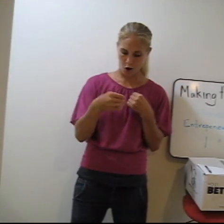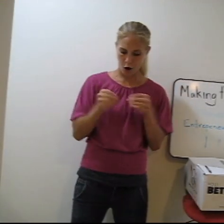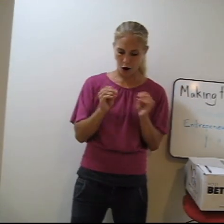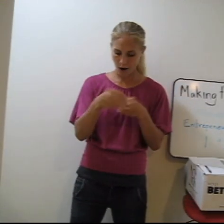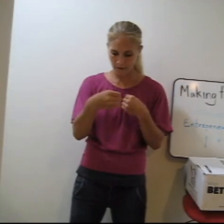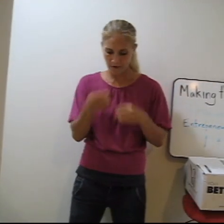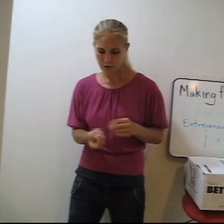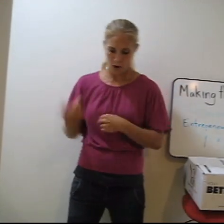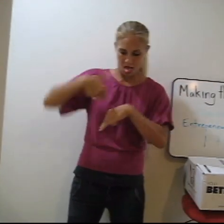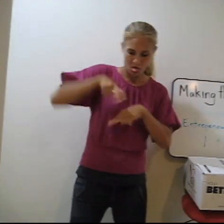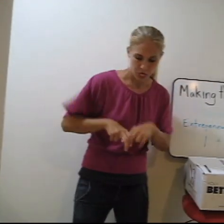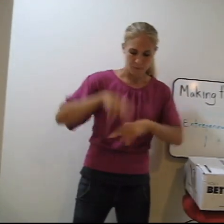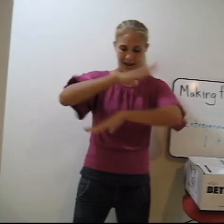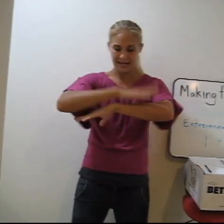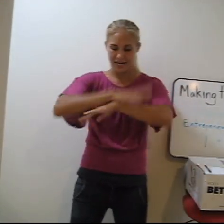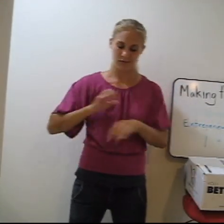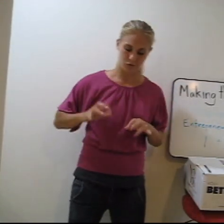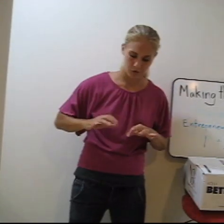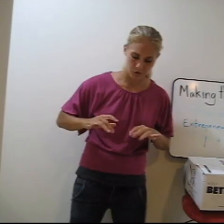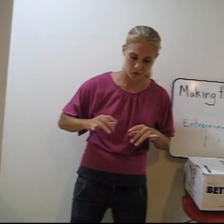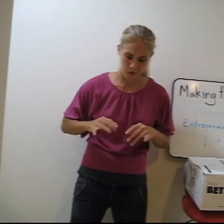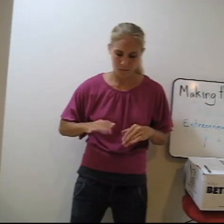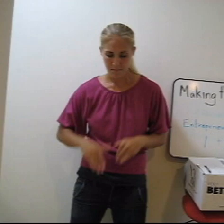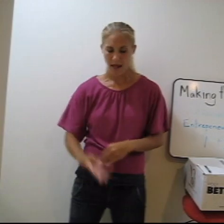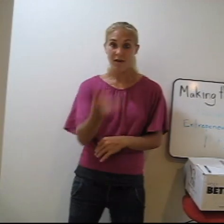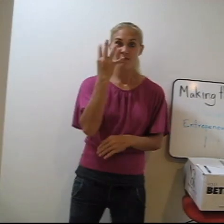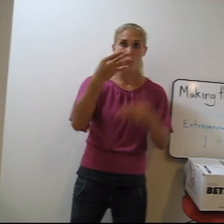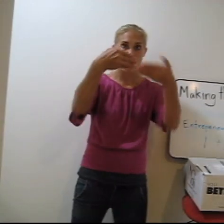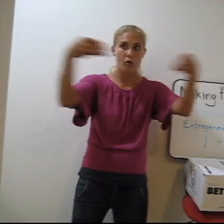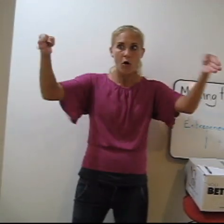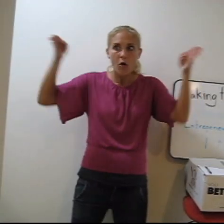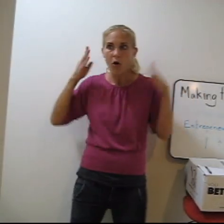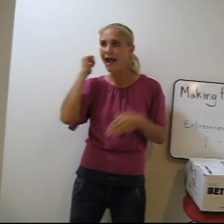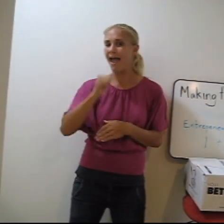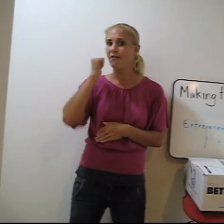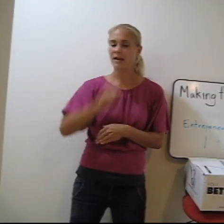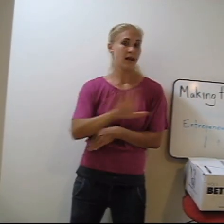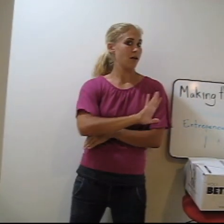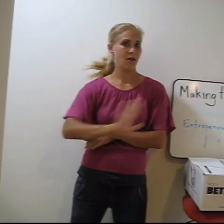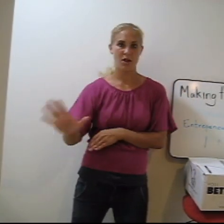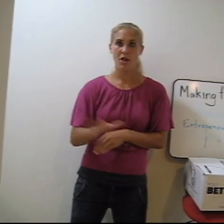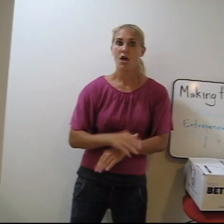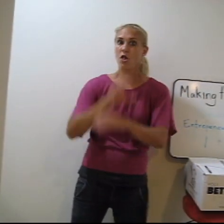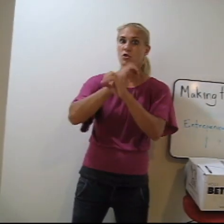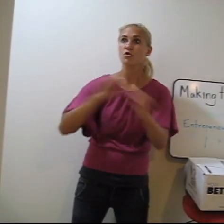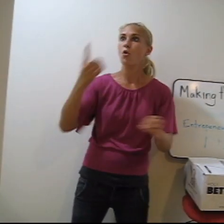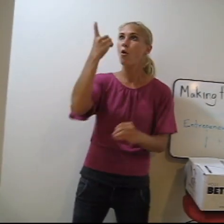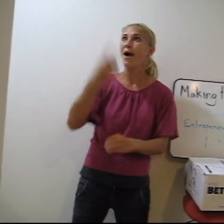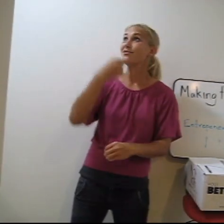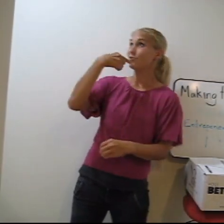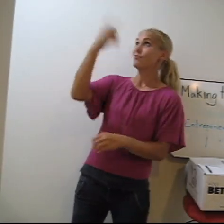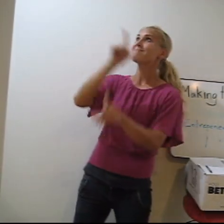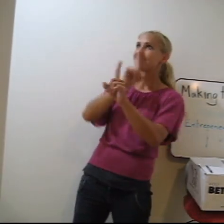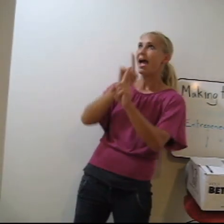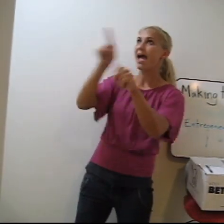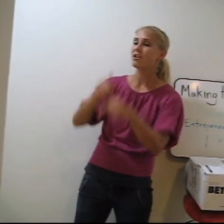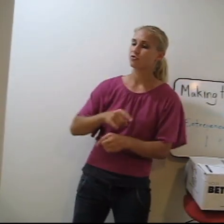to the desk surrounded by the same four walls all day. There is no one to acquiesce to, fill out reports for, or